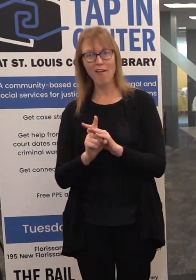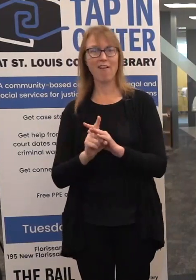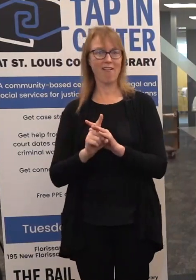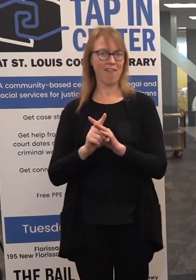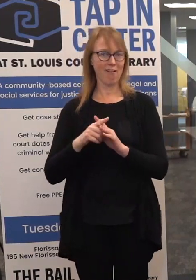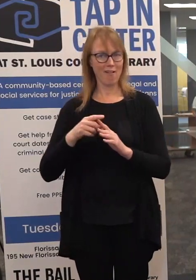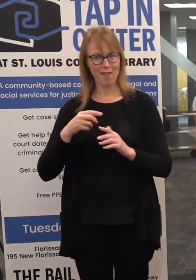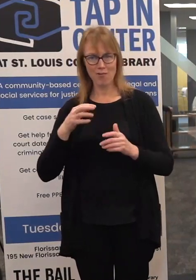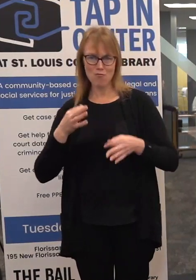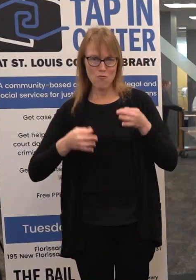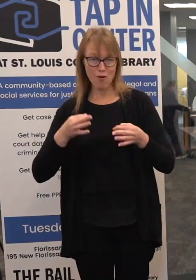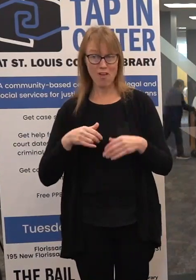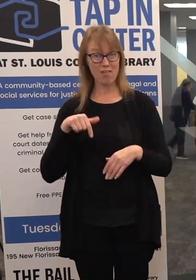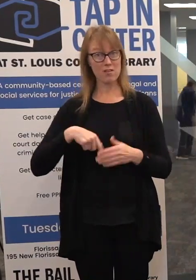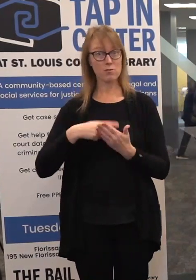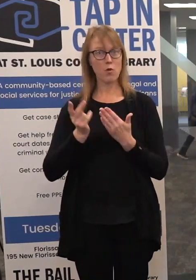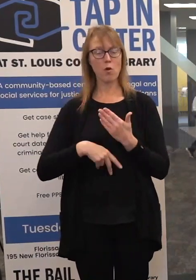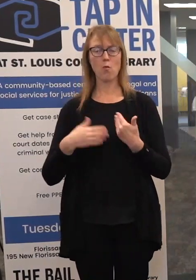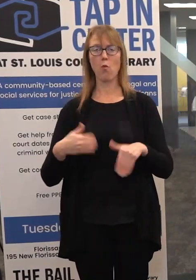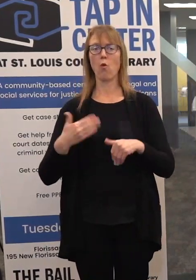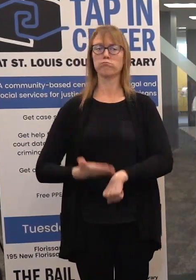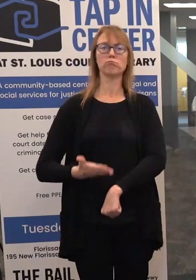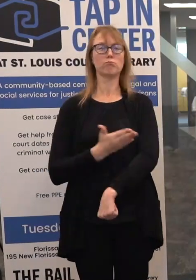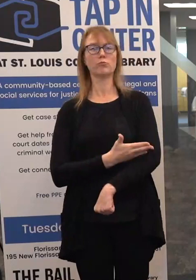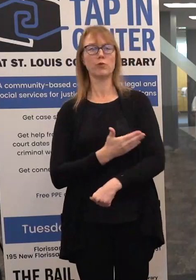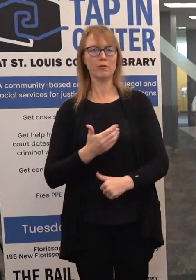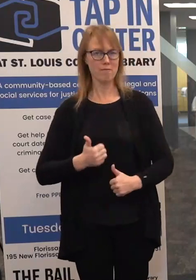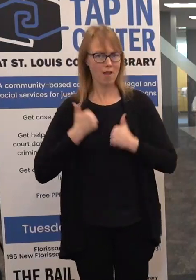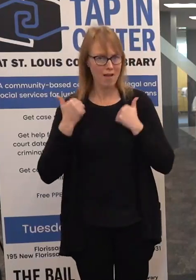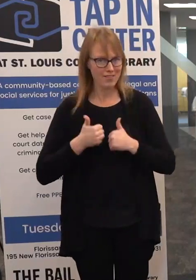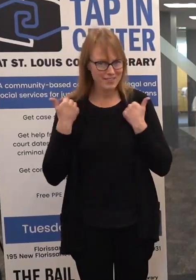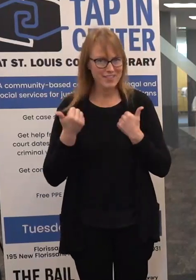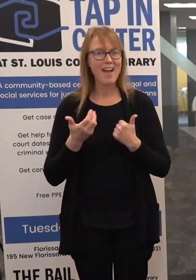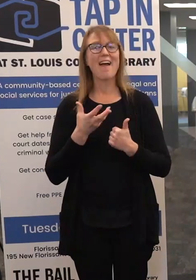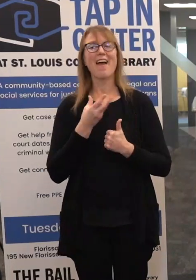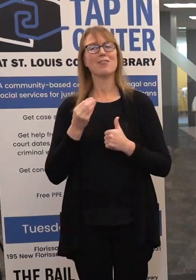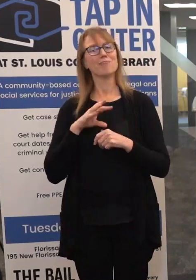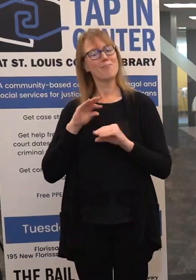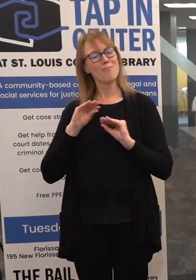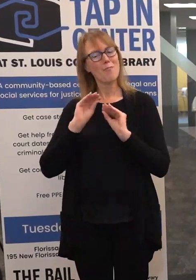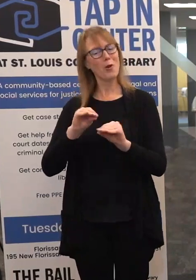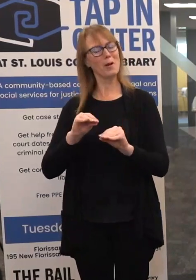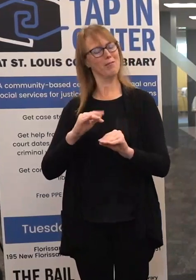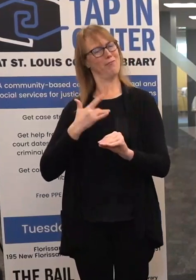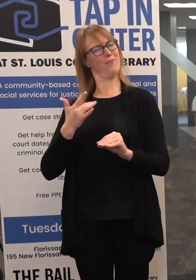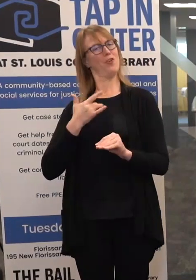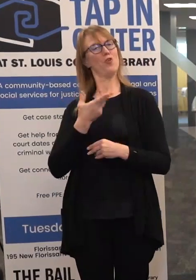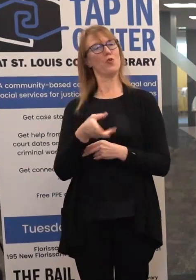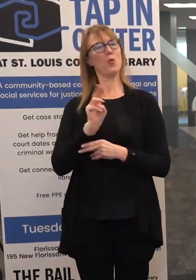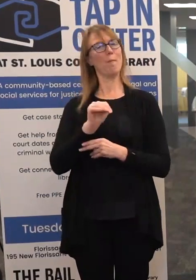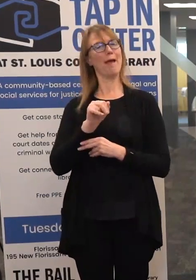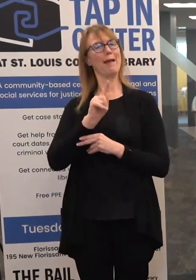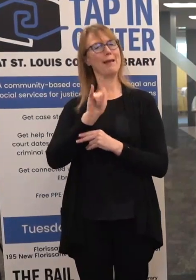changing lives, and injecting much needed humanity into our criminal justice system.